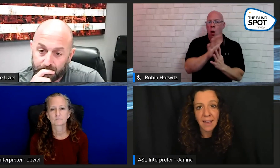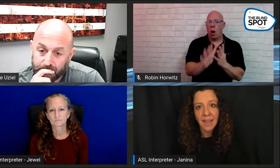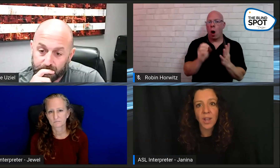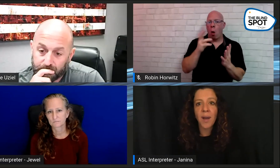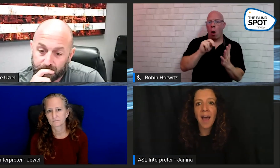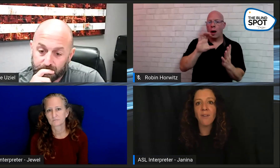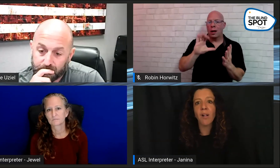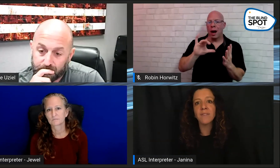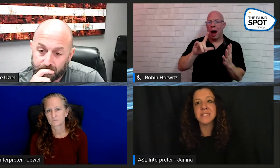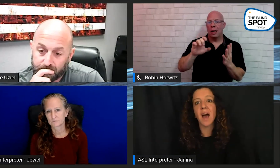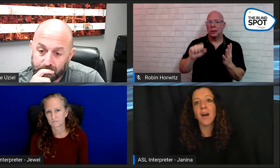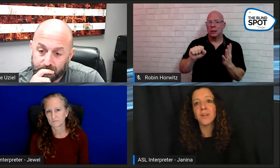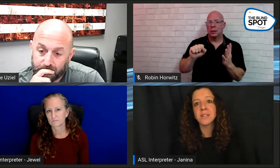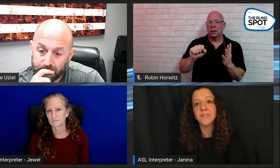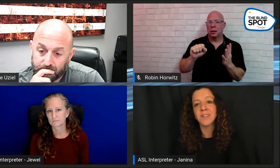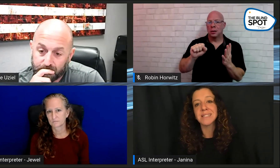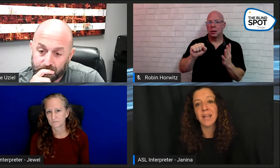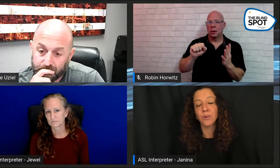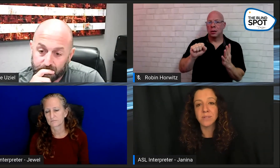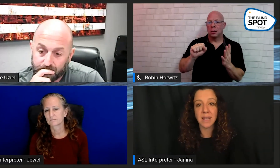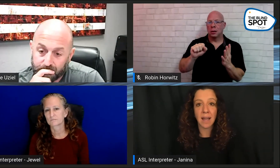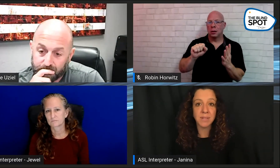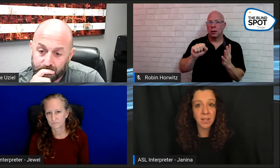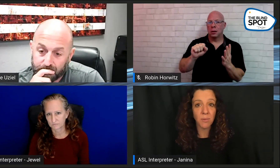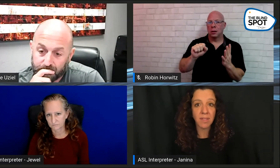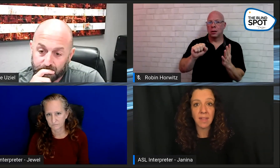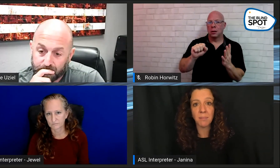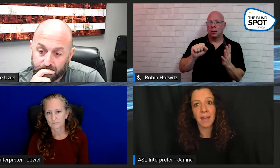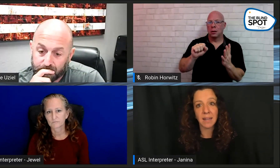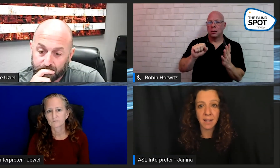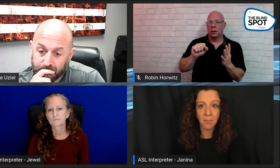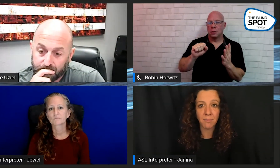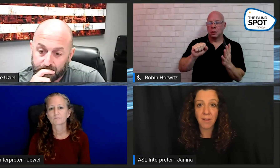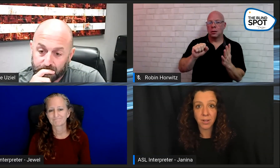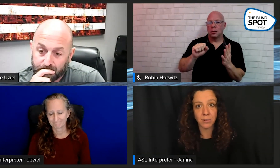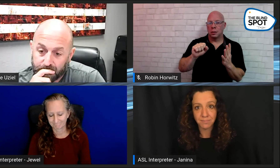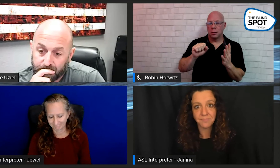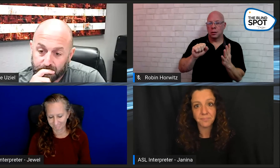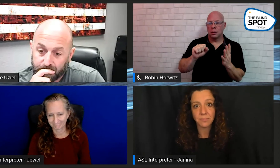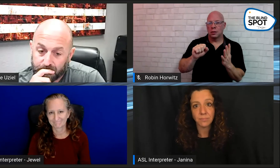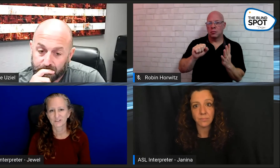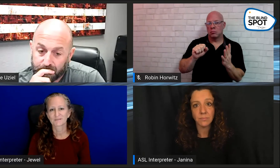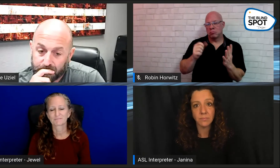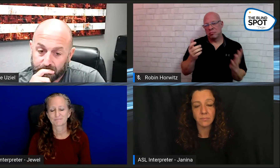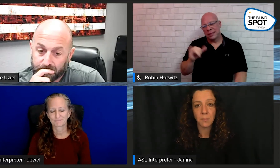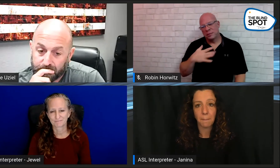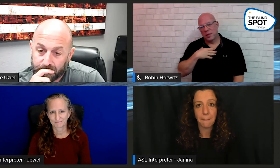I'm okay. You know, I have all of these other different cycles that I'm dealing with in my income revenue.